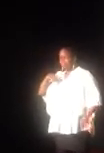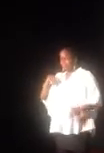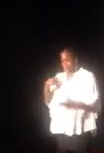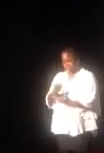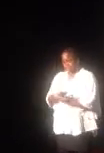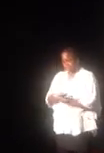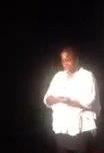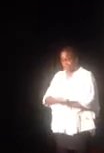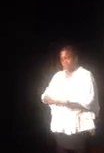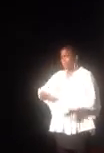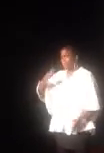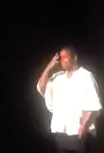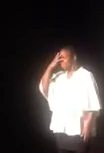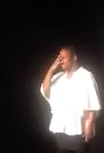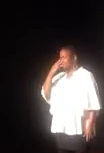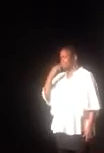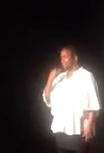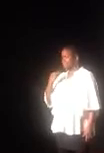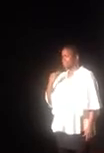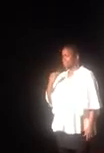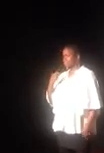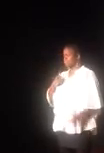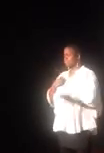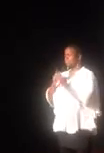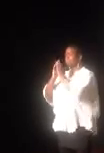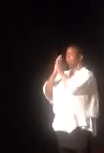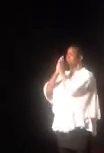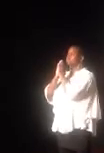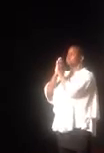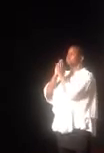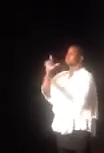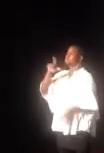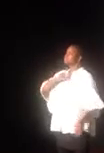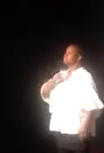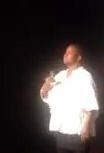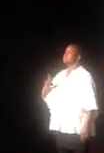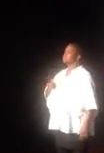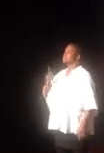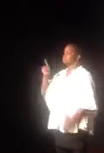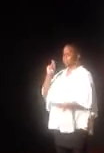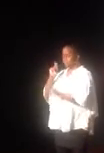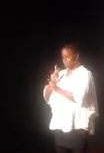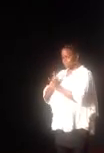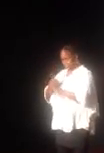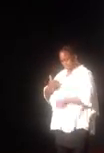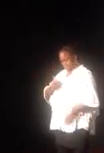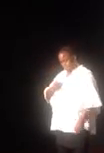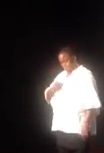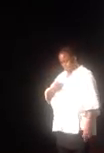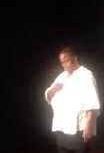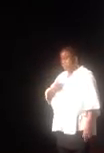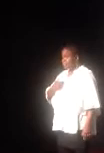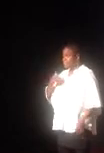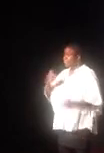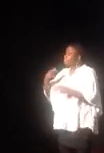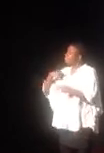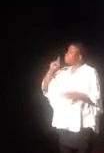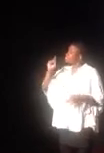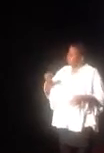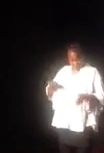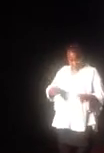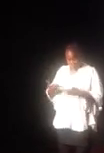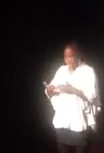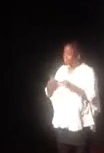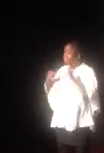down to sleep. I pray the Lord my soul to keep. If I shall die